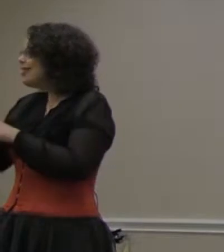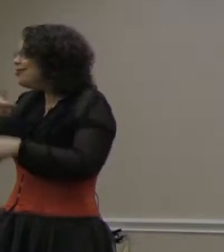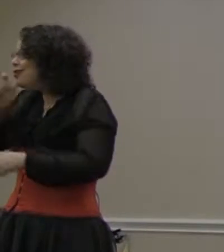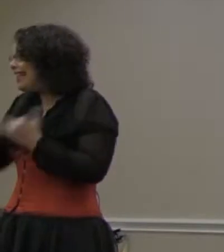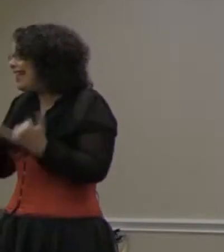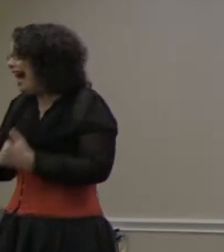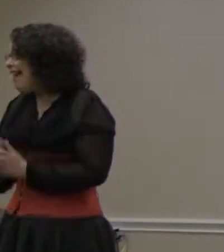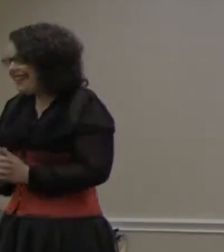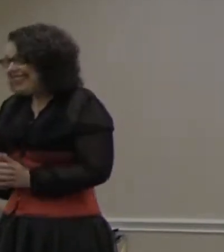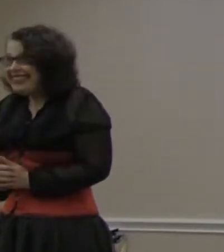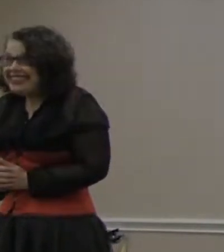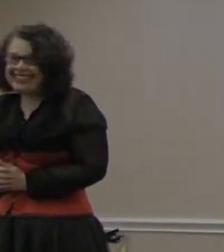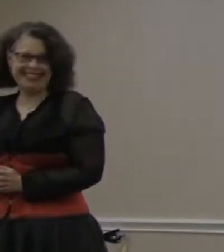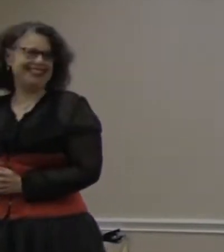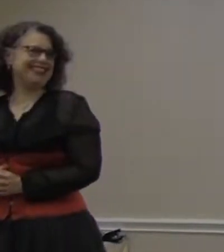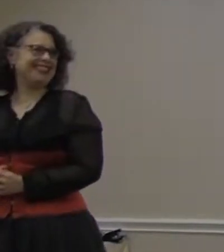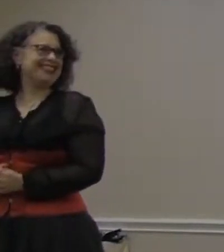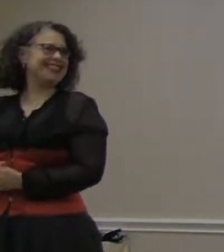drink.